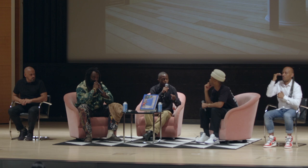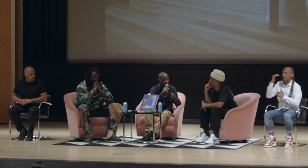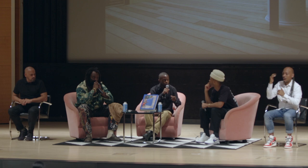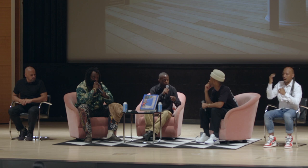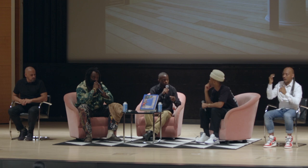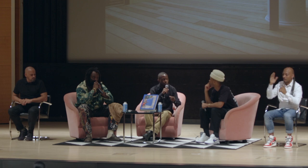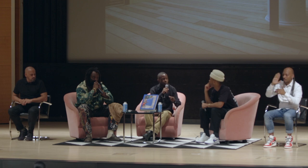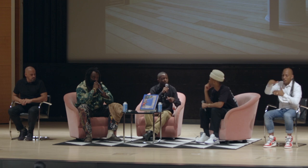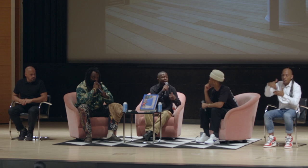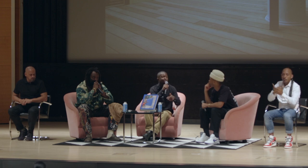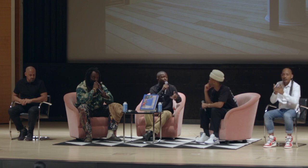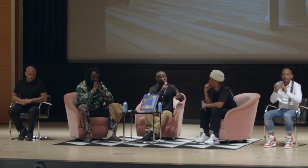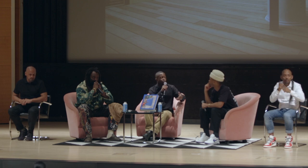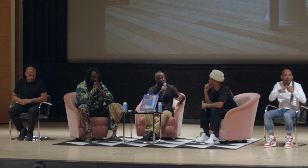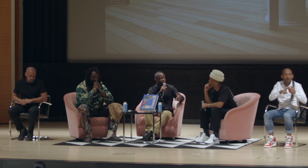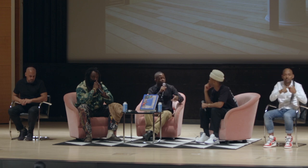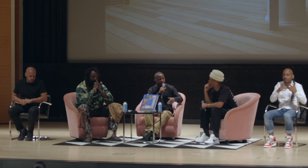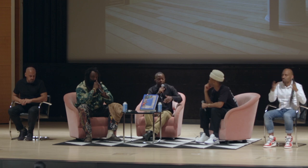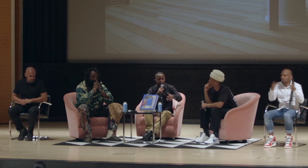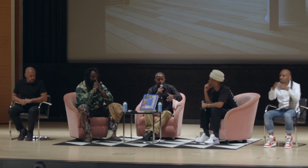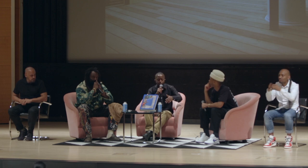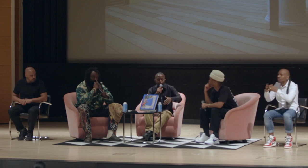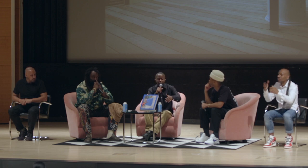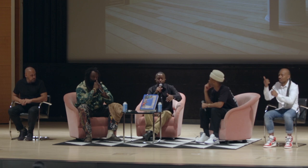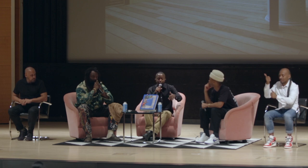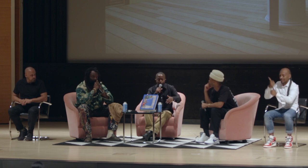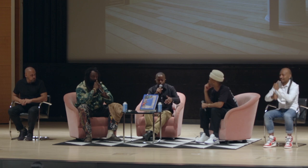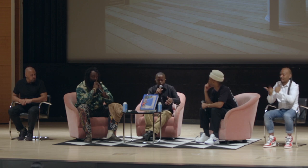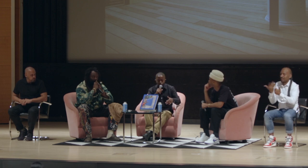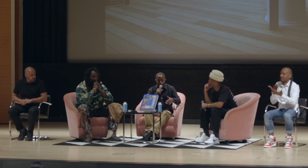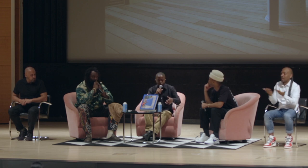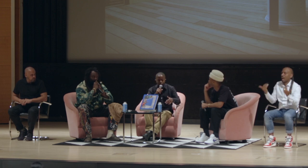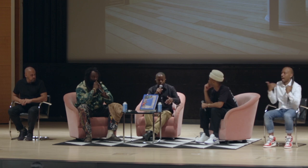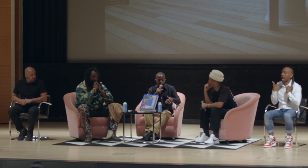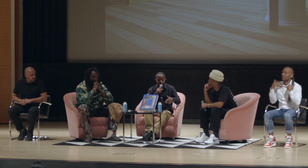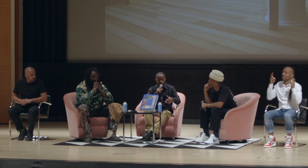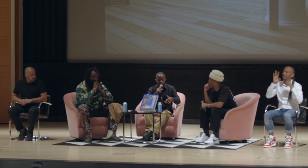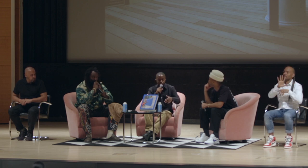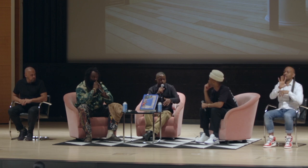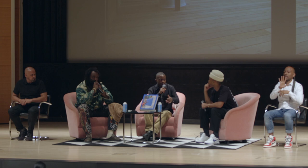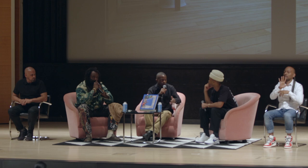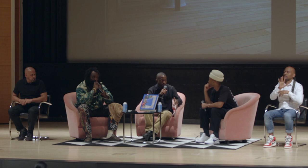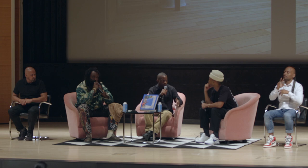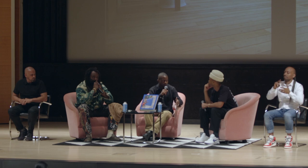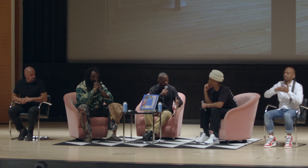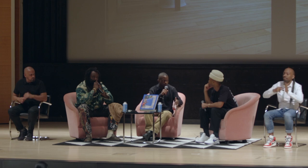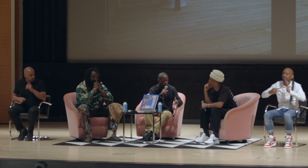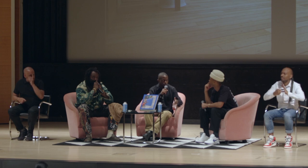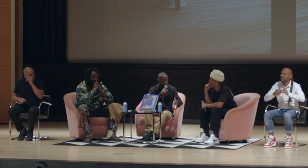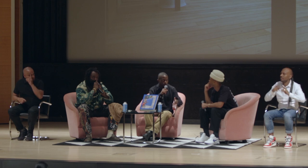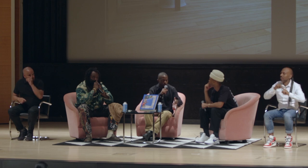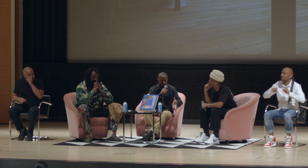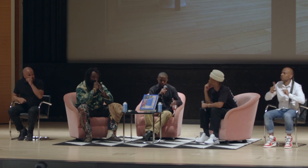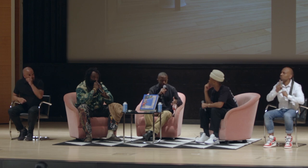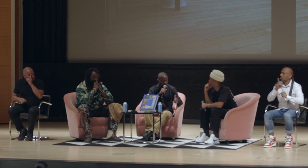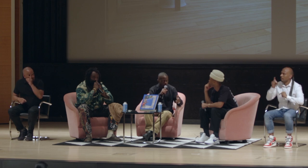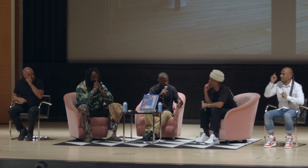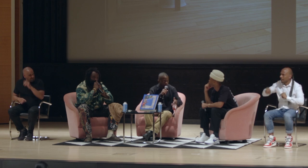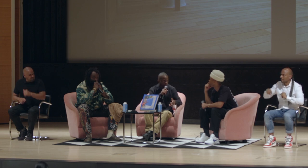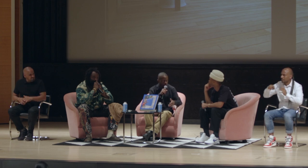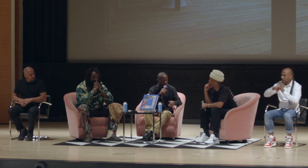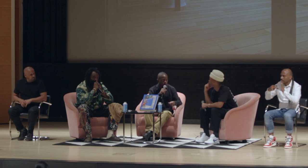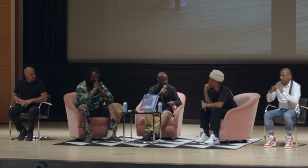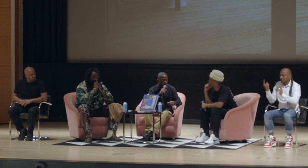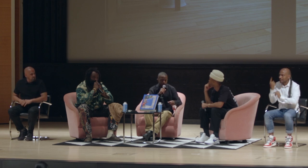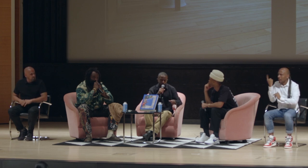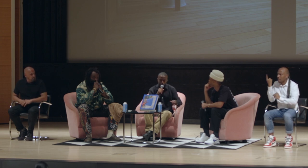or all friendships had output, and yep, the output didn't have to mean anything, or it didn't have to be